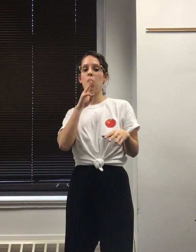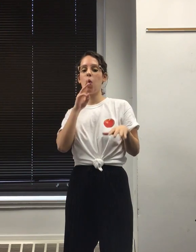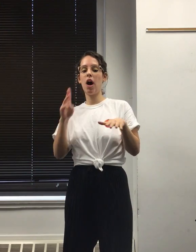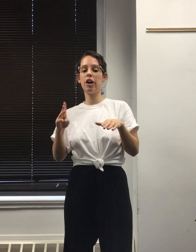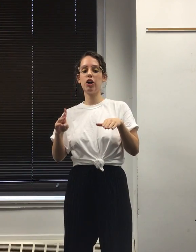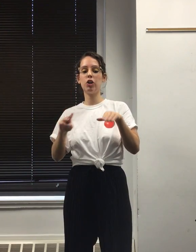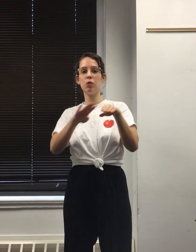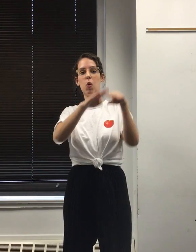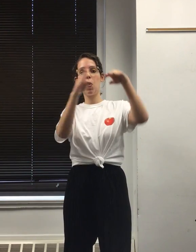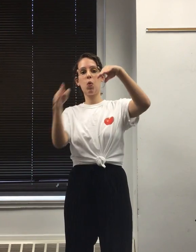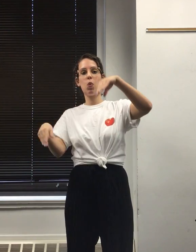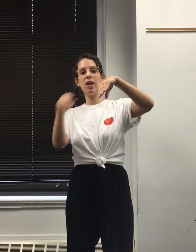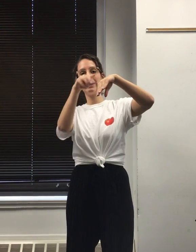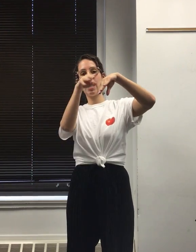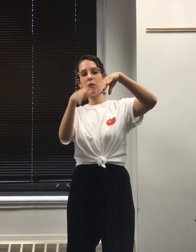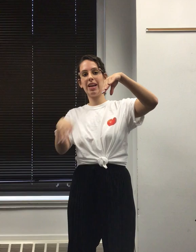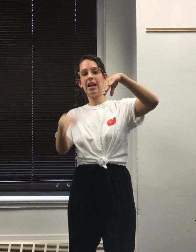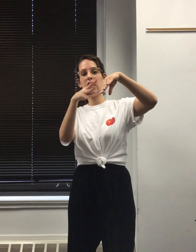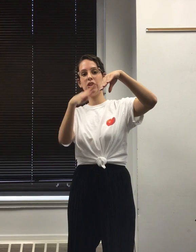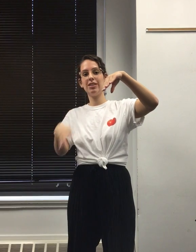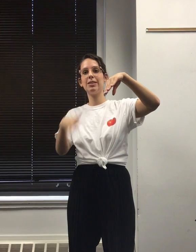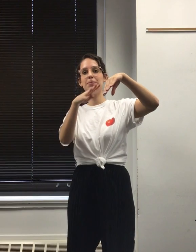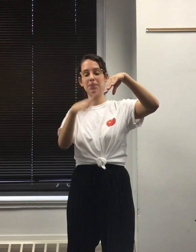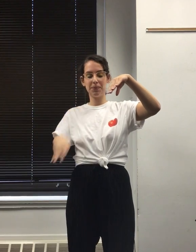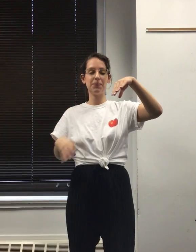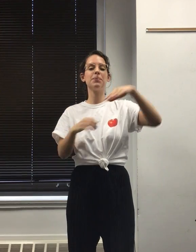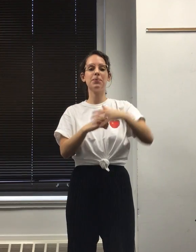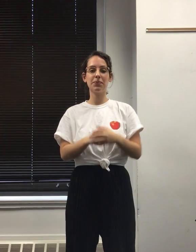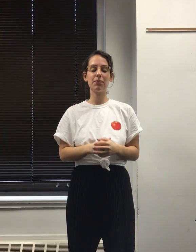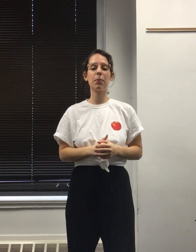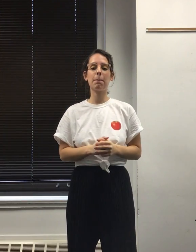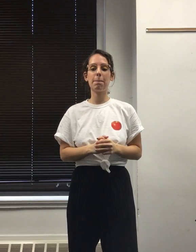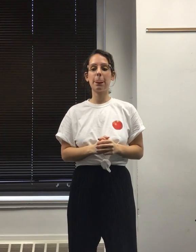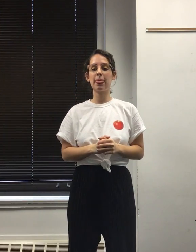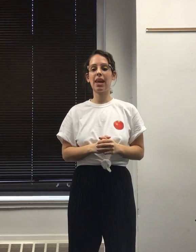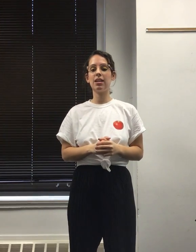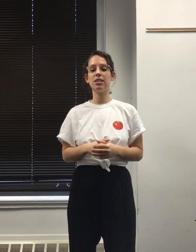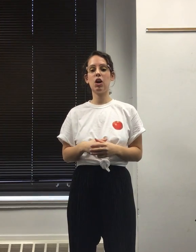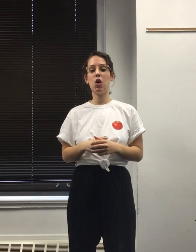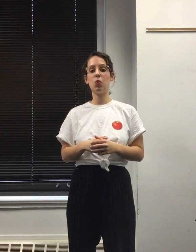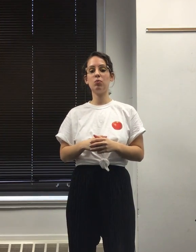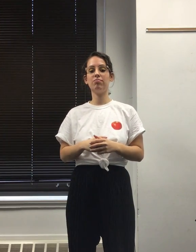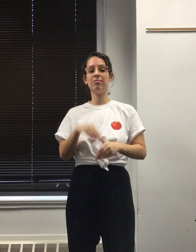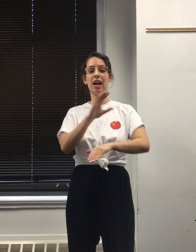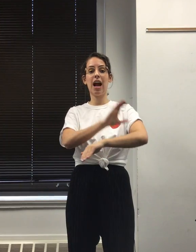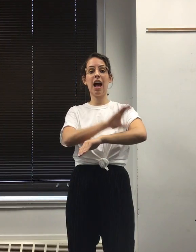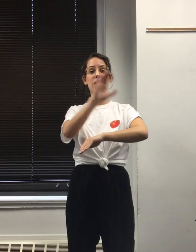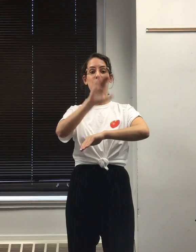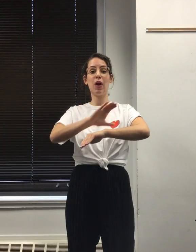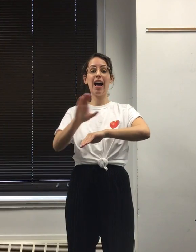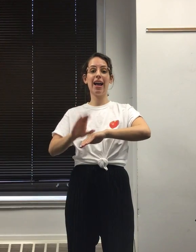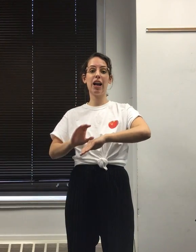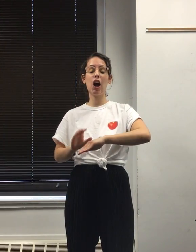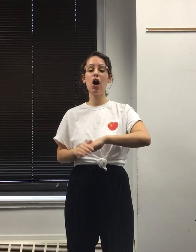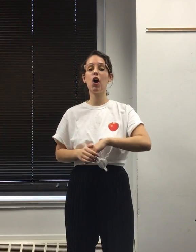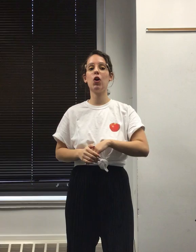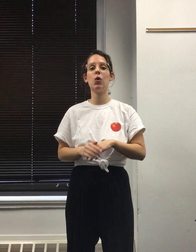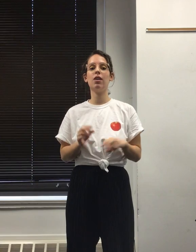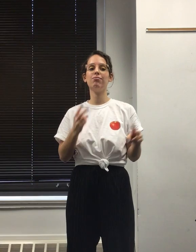last past period, talking about those canyons and things up in Colorado, and that tourist attraction over in England, where they